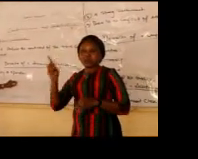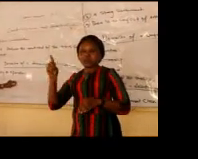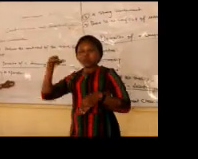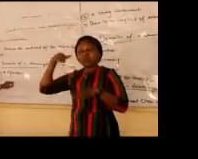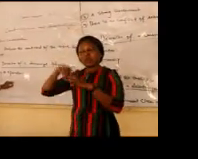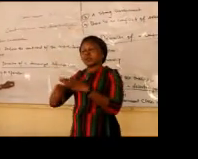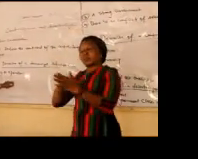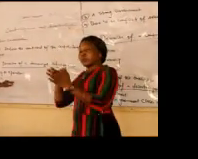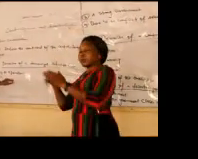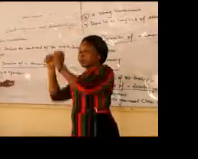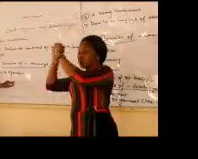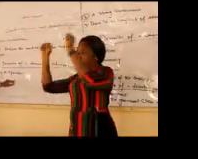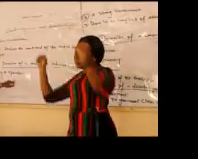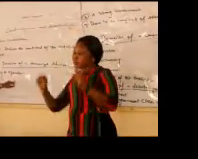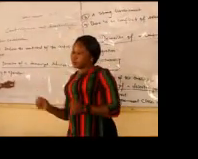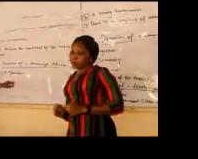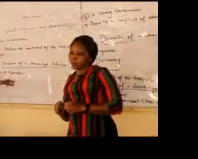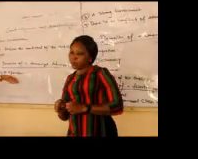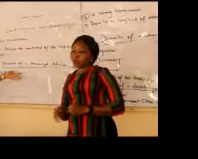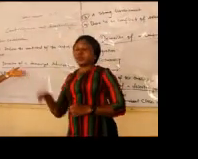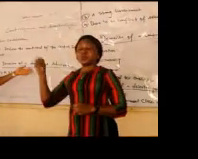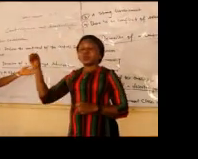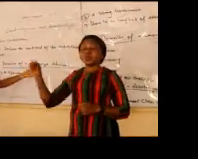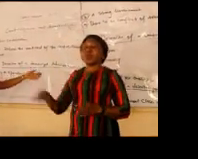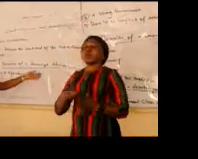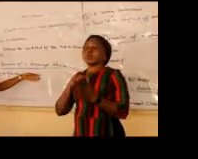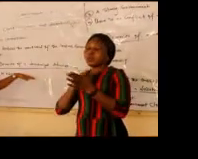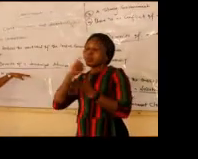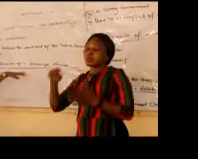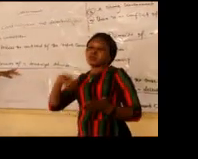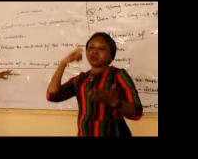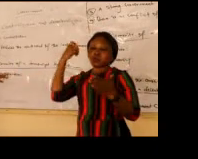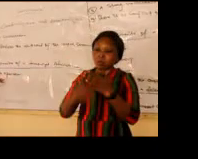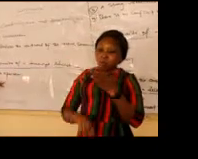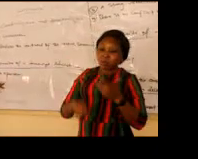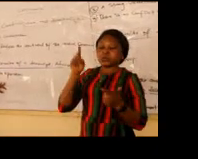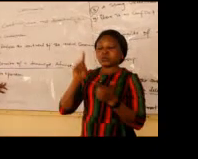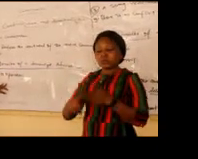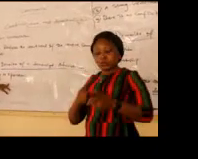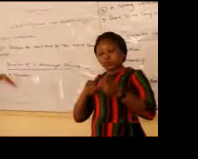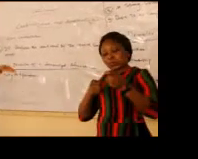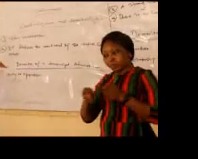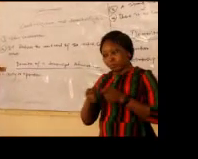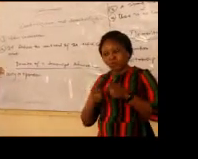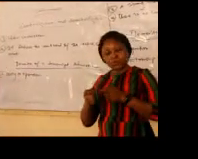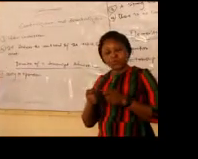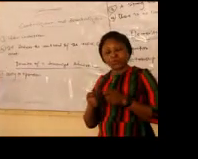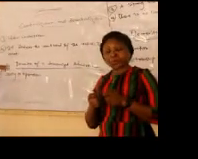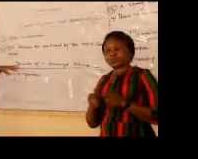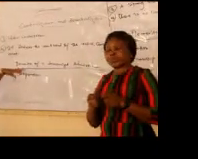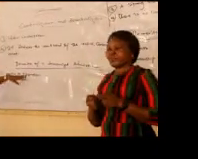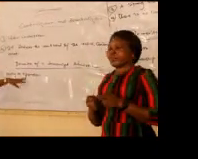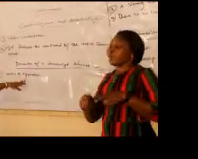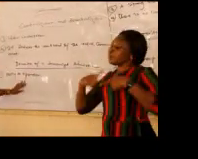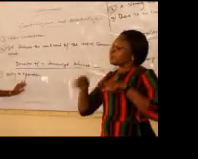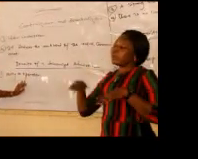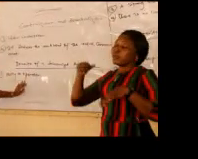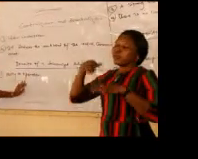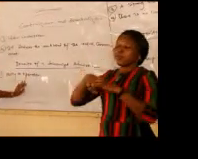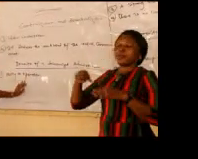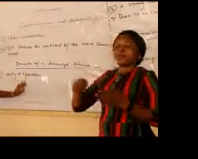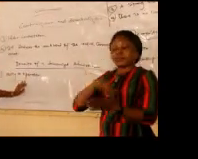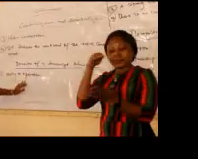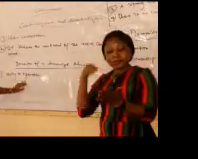often much duplication of what functions in a decentralized administration. Such is not the case in a centralized